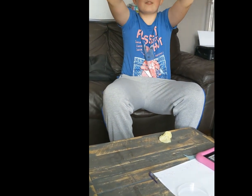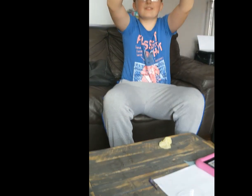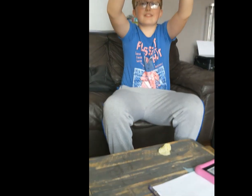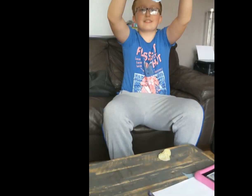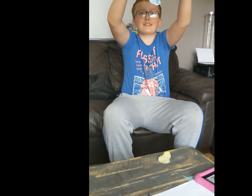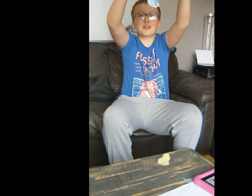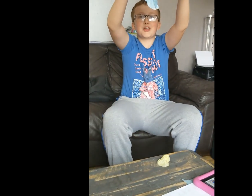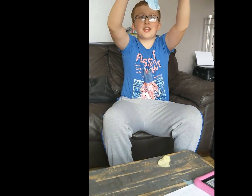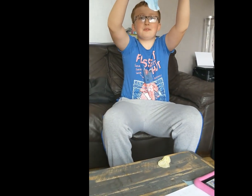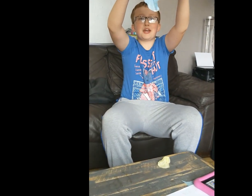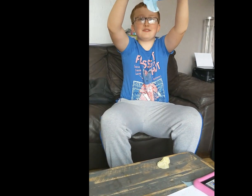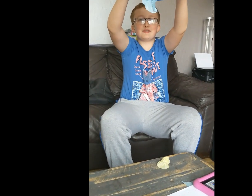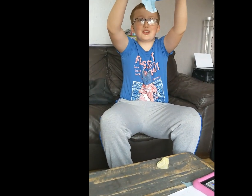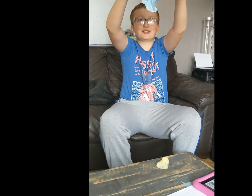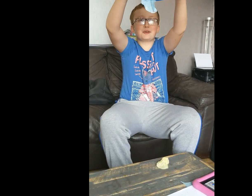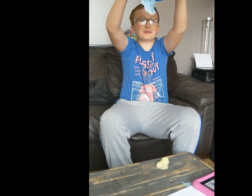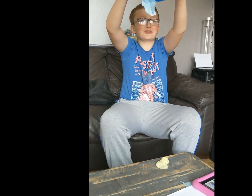Flying! Here we have a flying ghost.